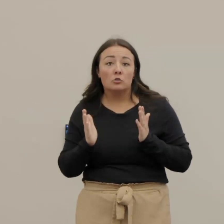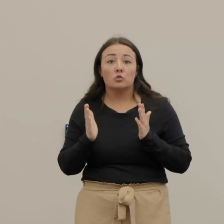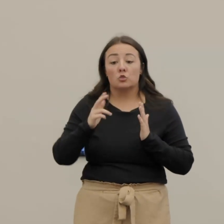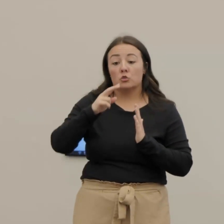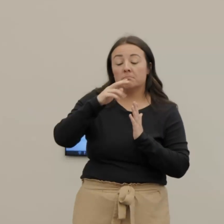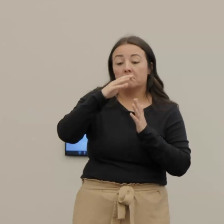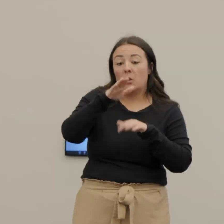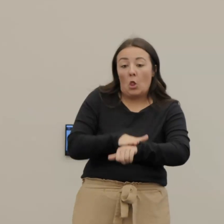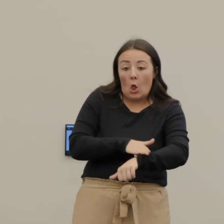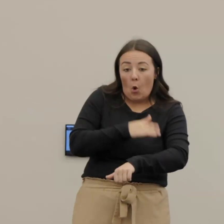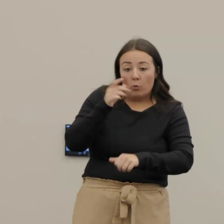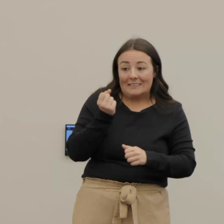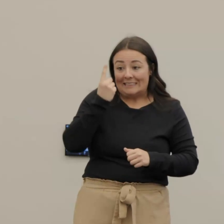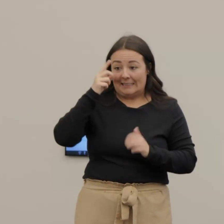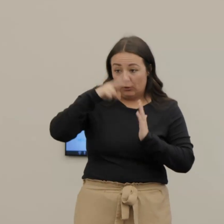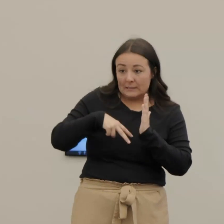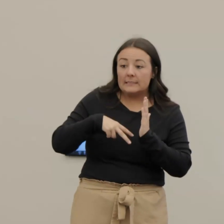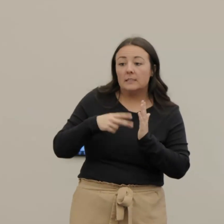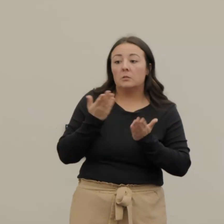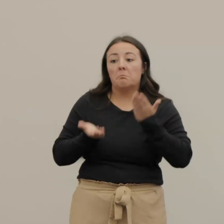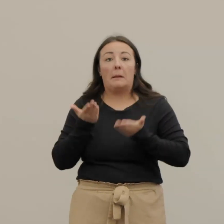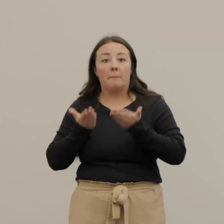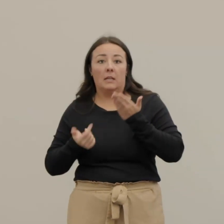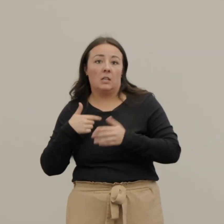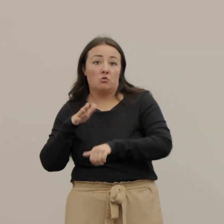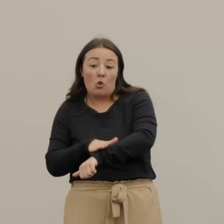first language. They're going to be a slower reader.